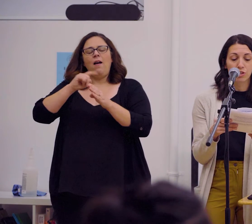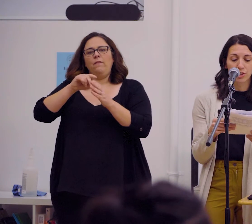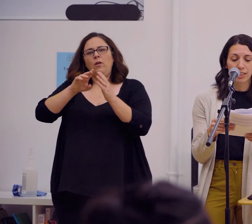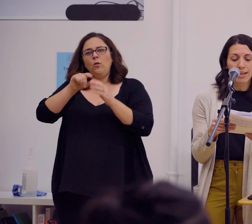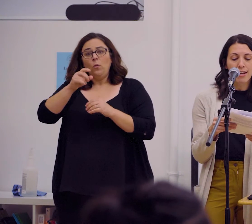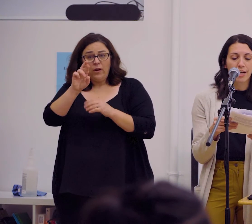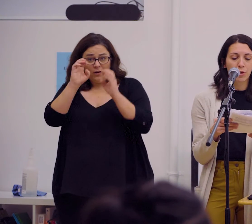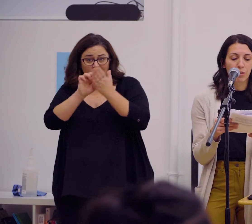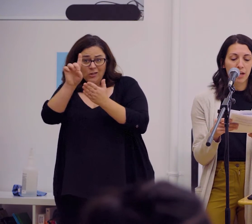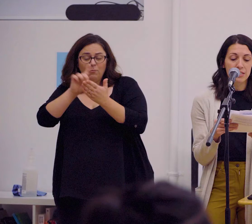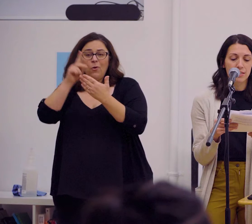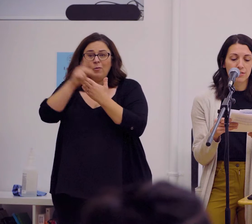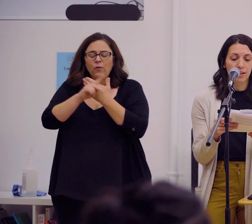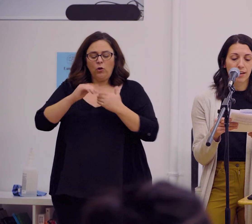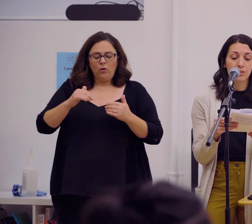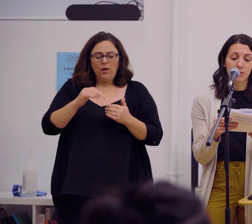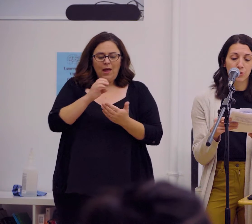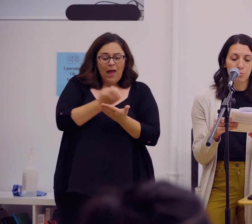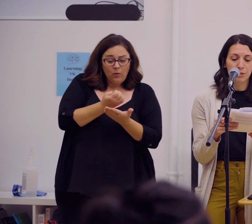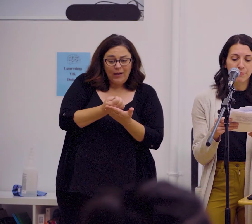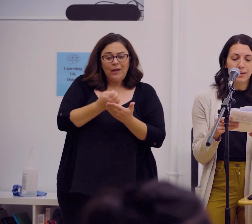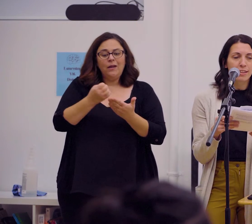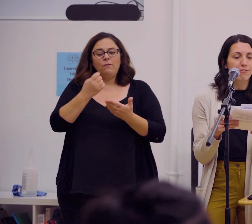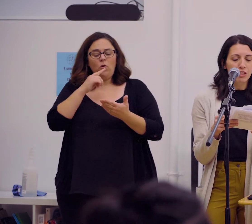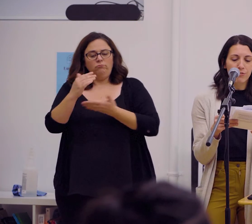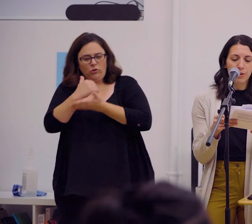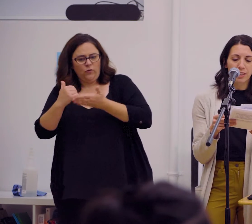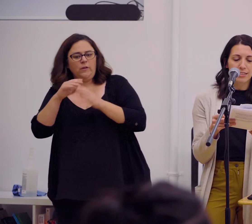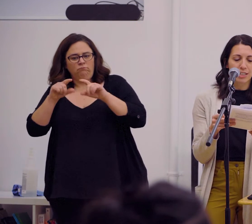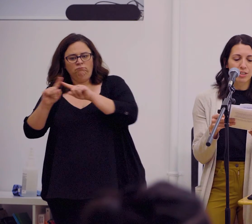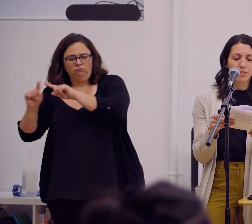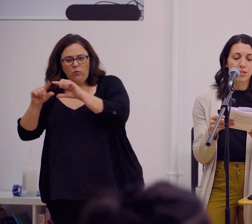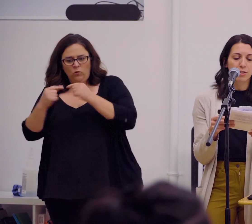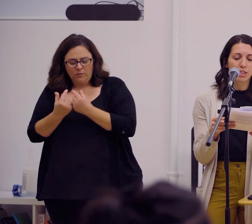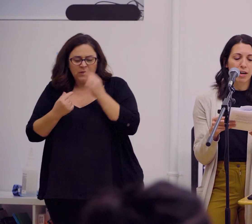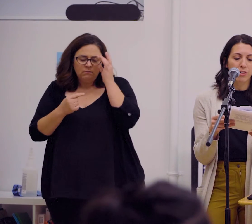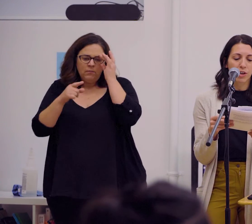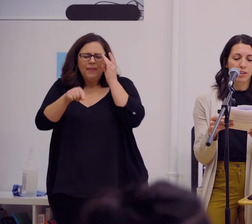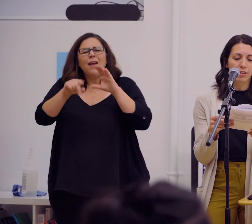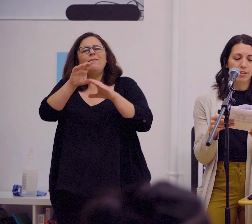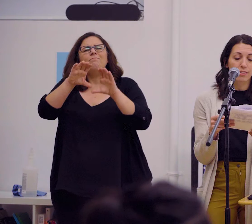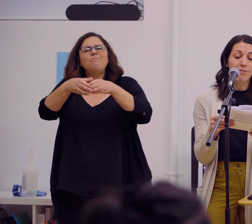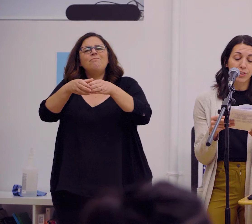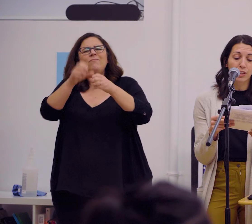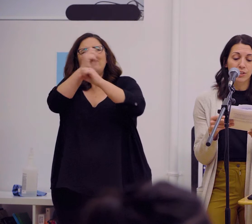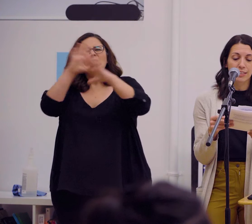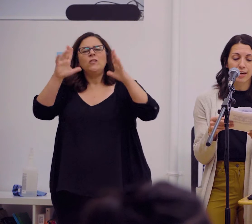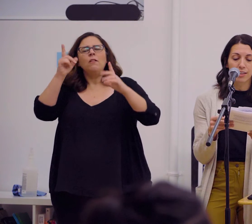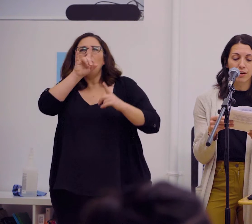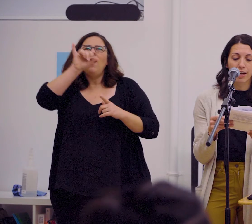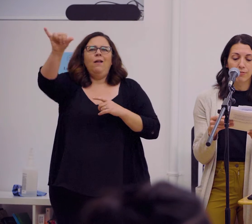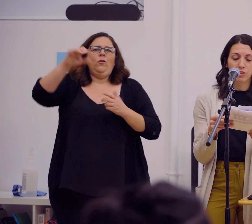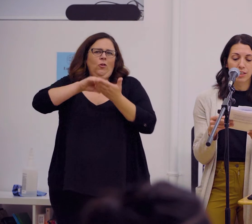programming to children and youth from equity-deserving groups. The vision for the organization is to inspire lifelong